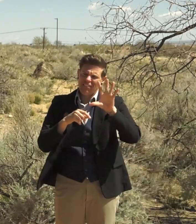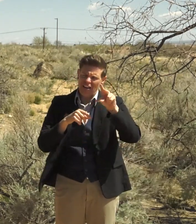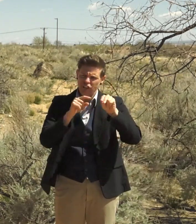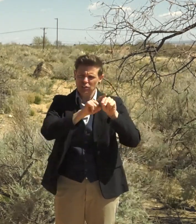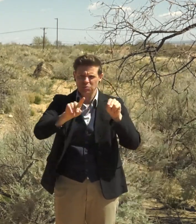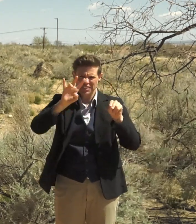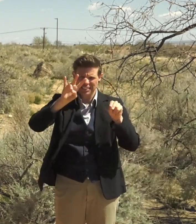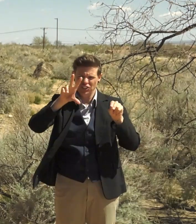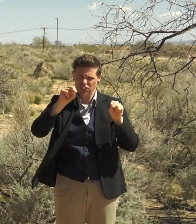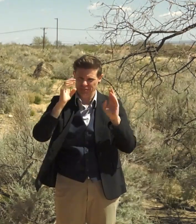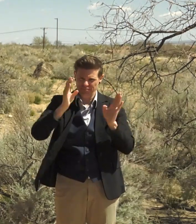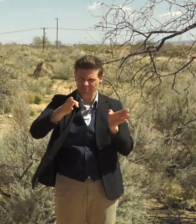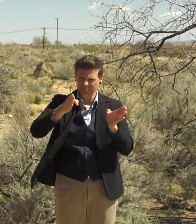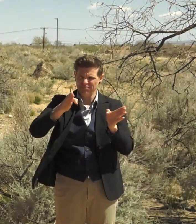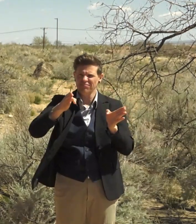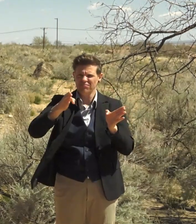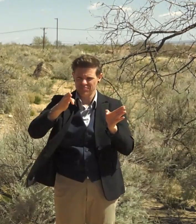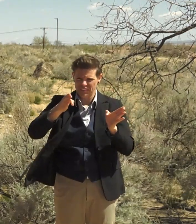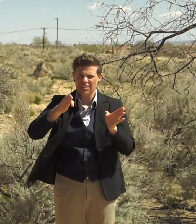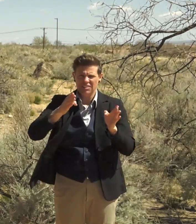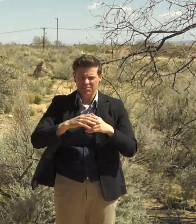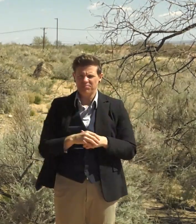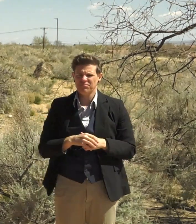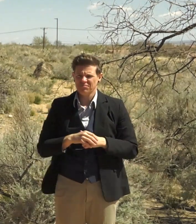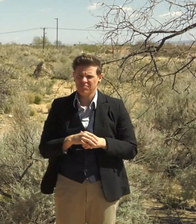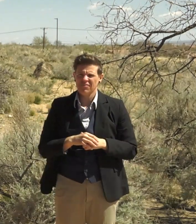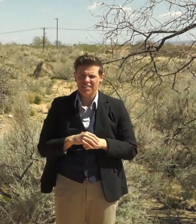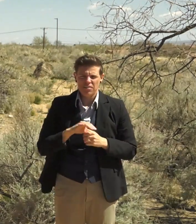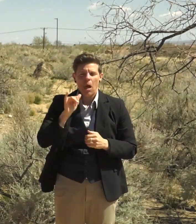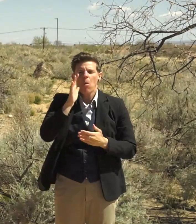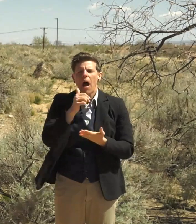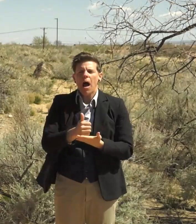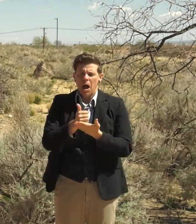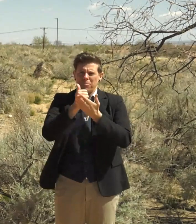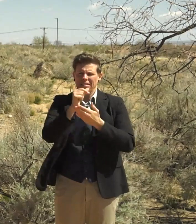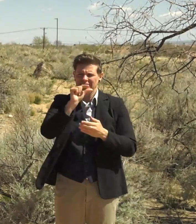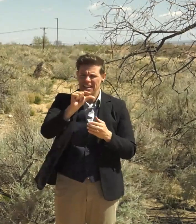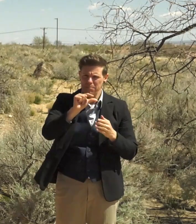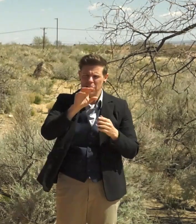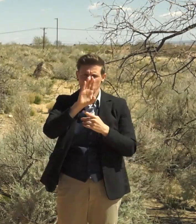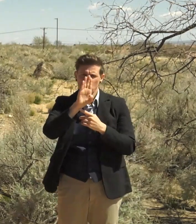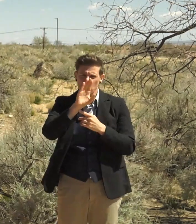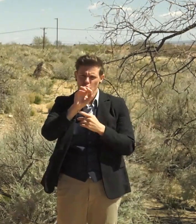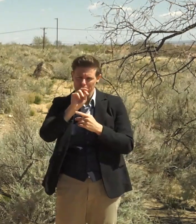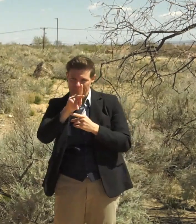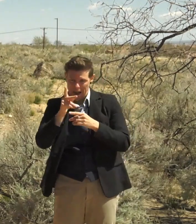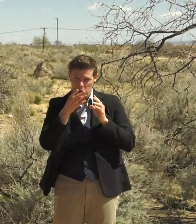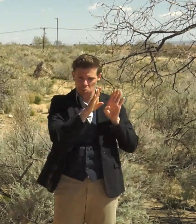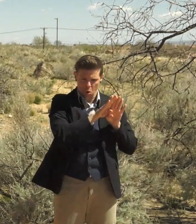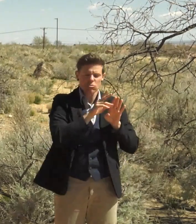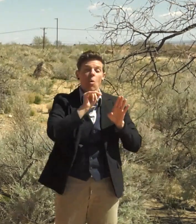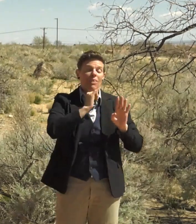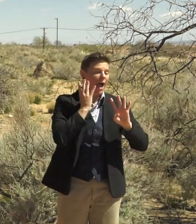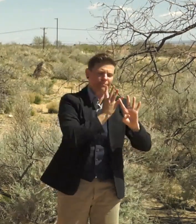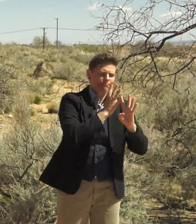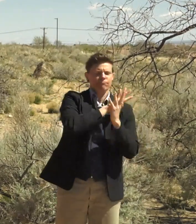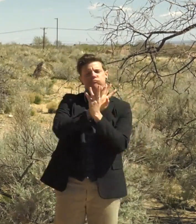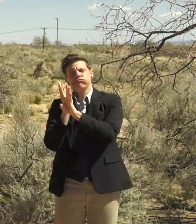be the relief valves with respect to Eubank Gate being closed. We expect it to open in early June.